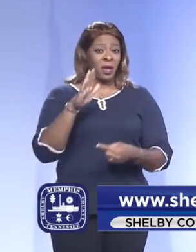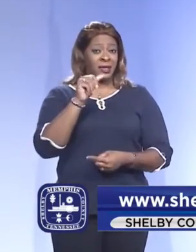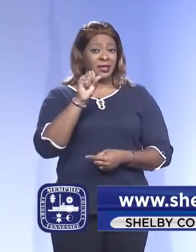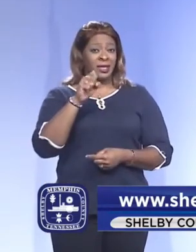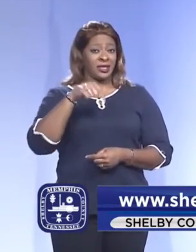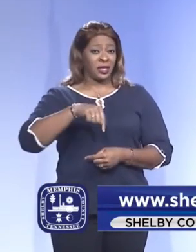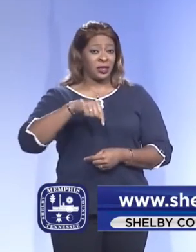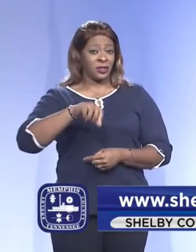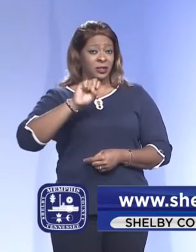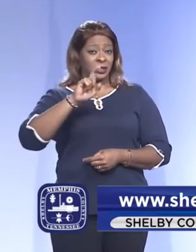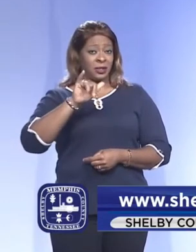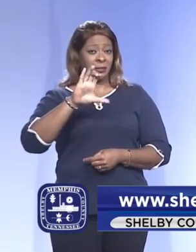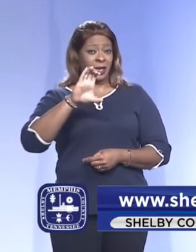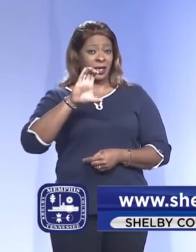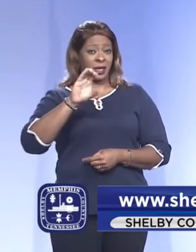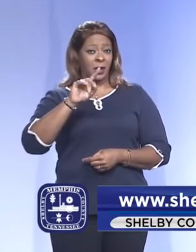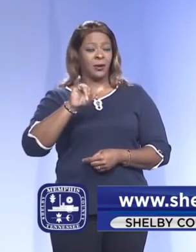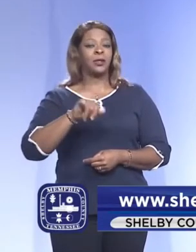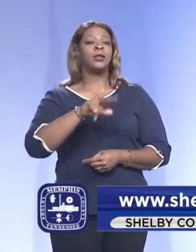is currently